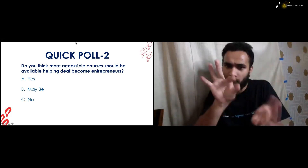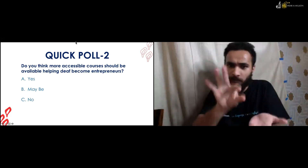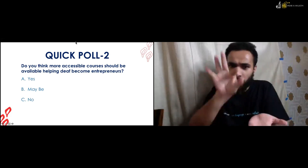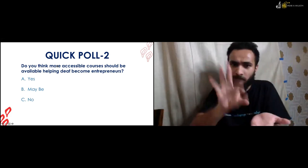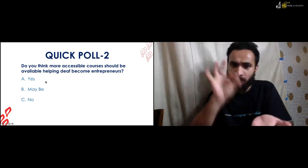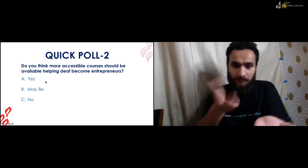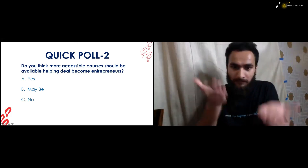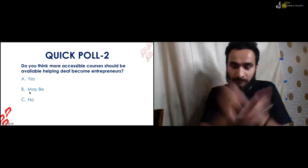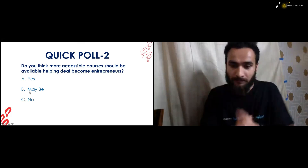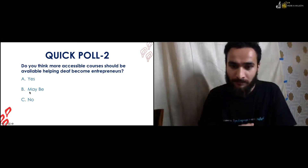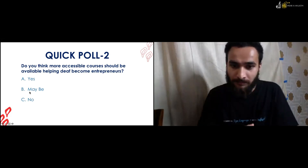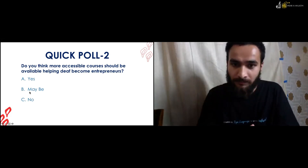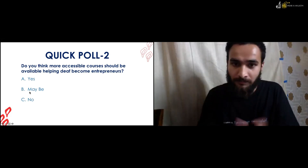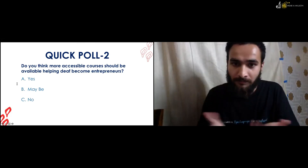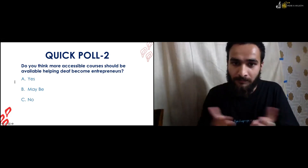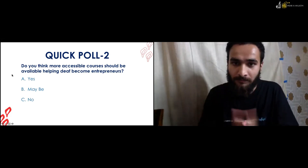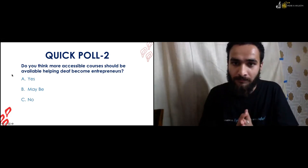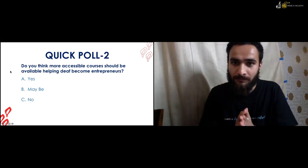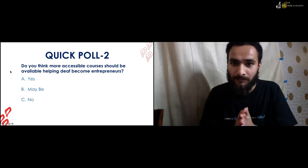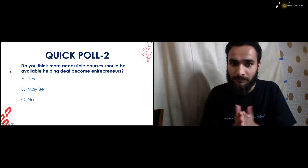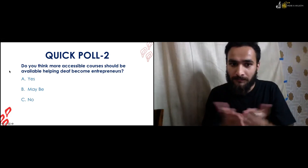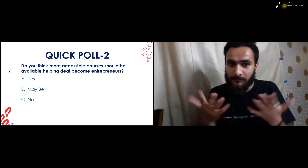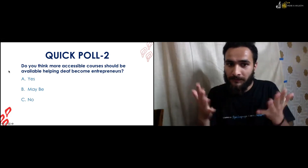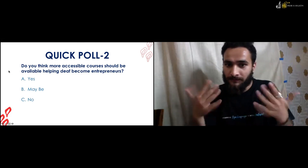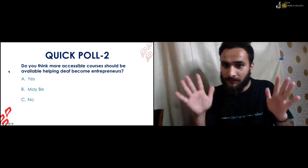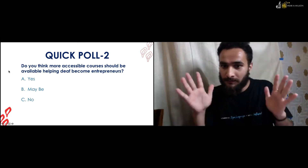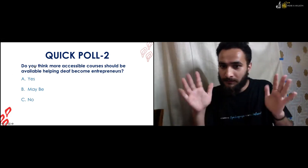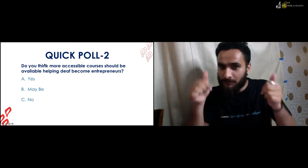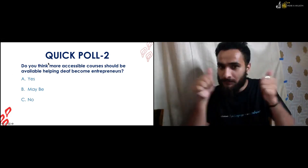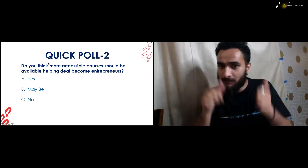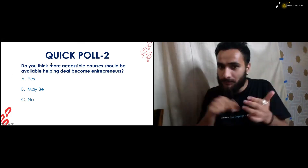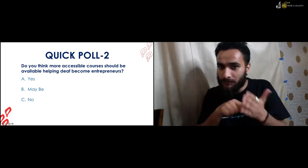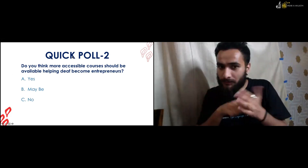Click on one option, yes, no, or maybe.